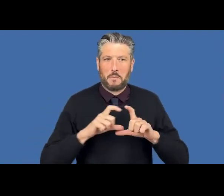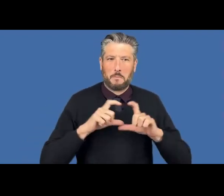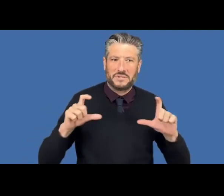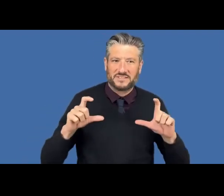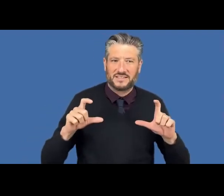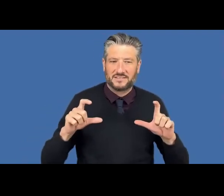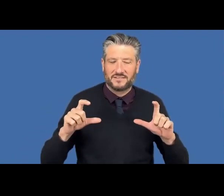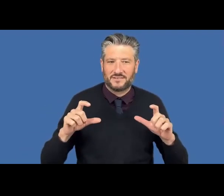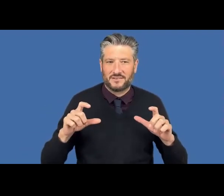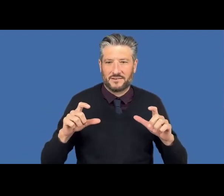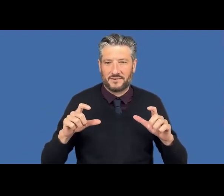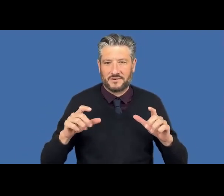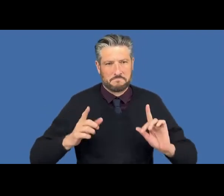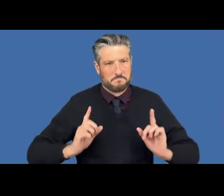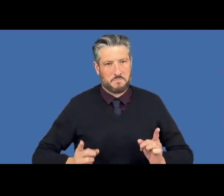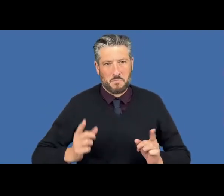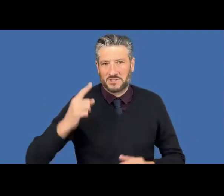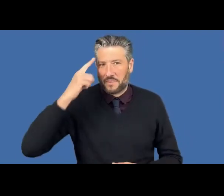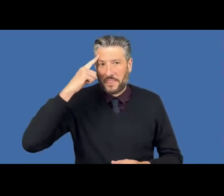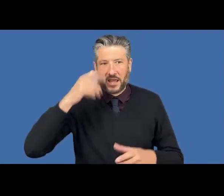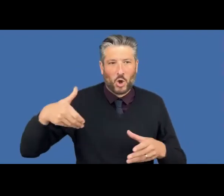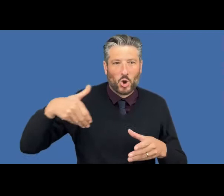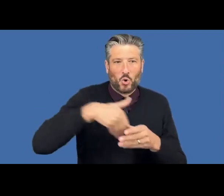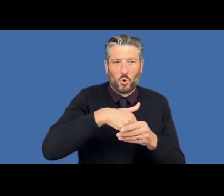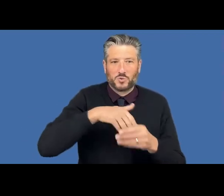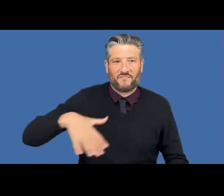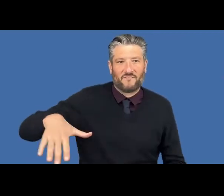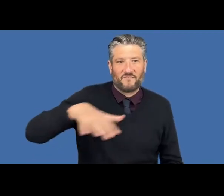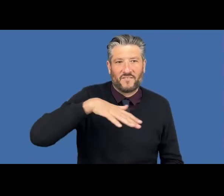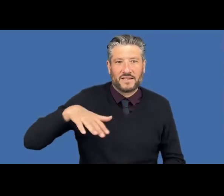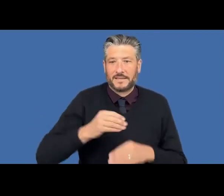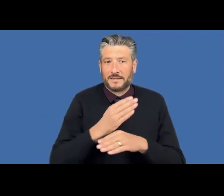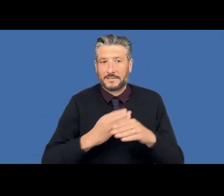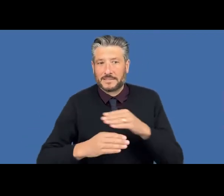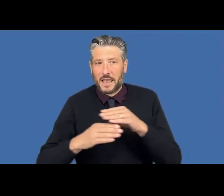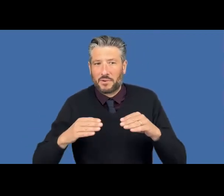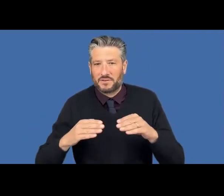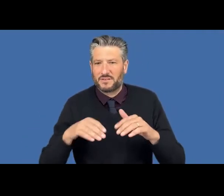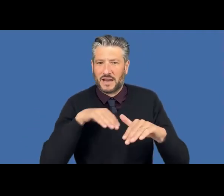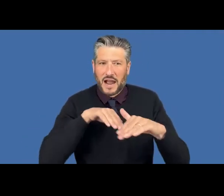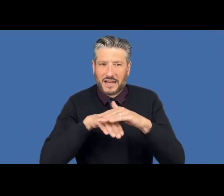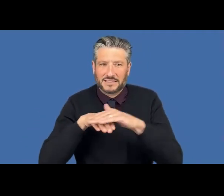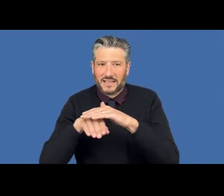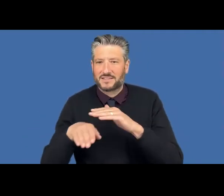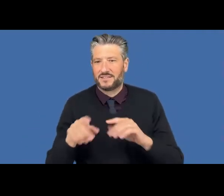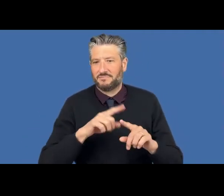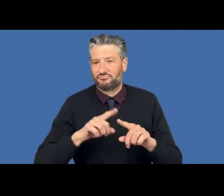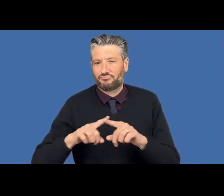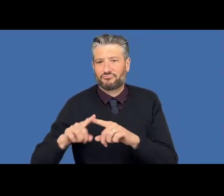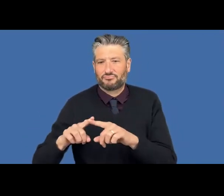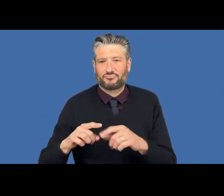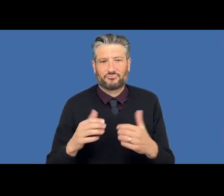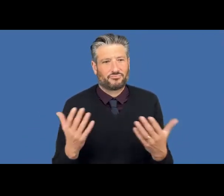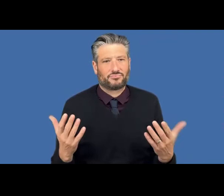assets work for people with disabilities. So there are a range of different topics that people will need to